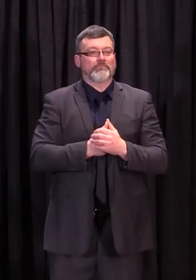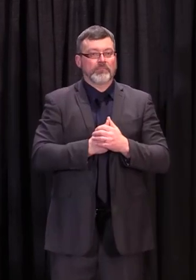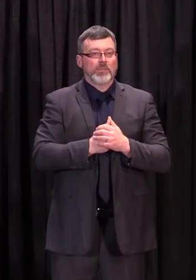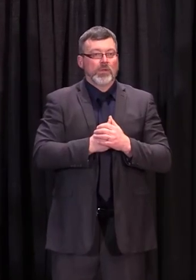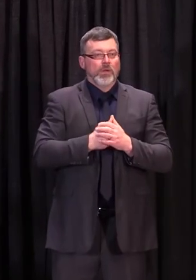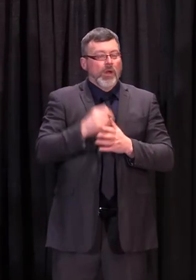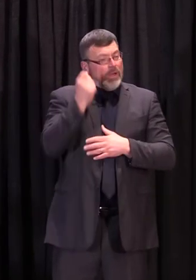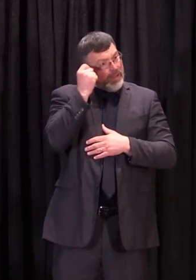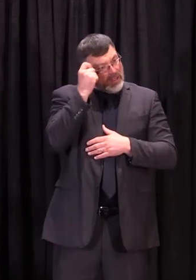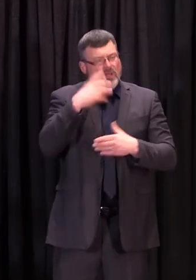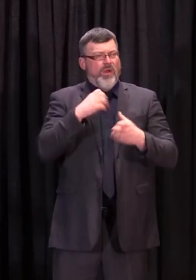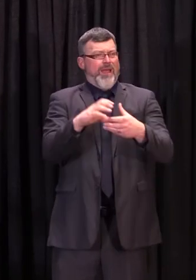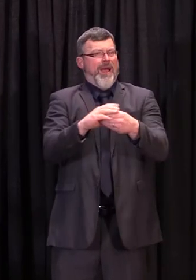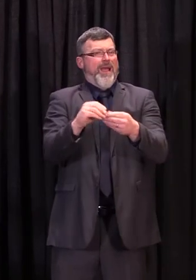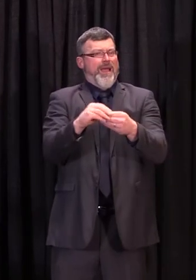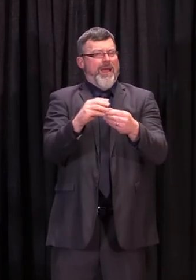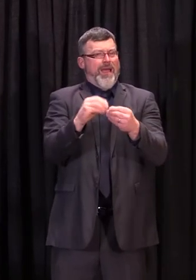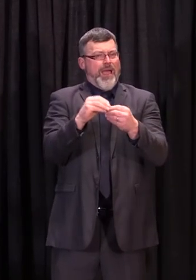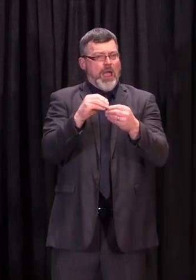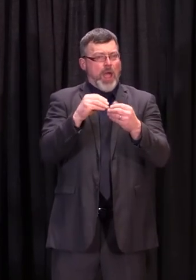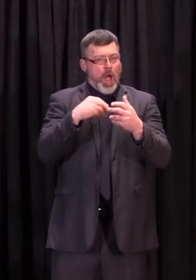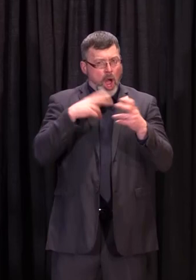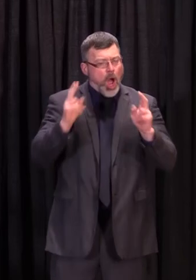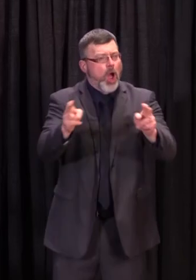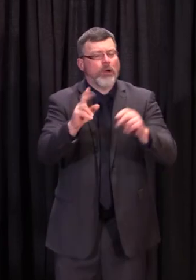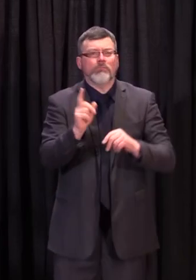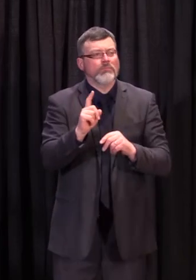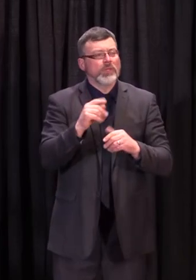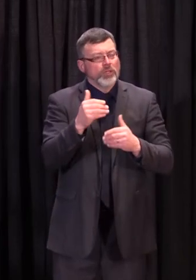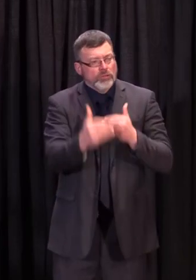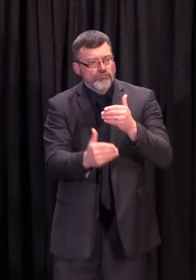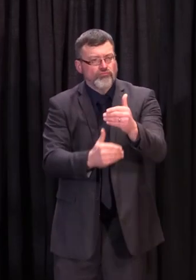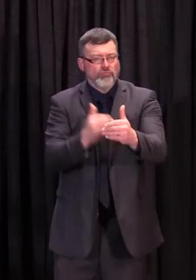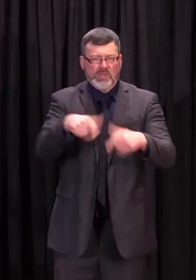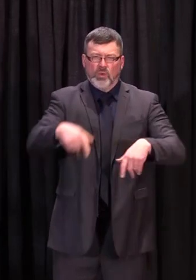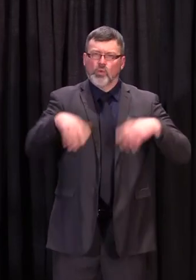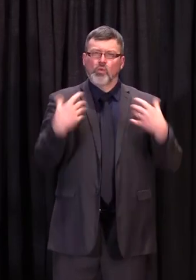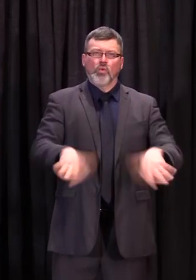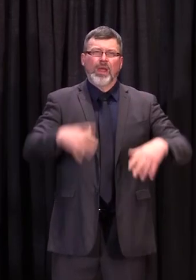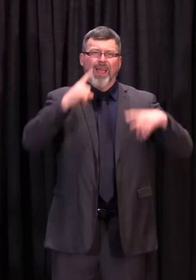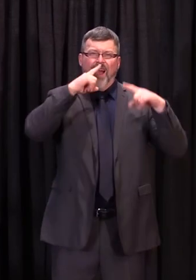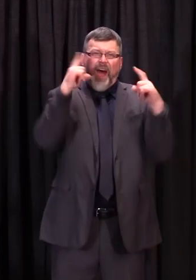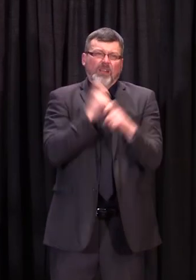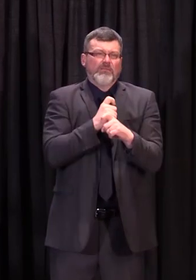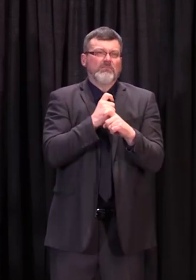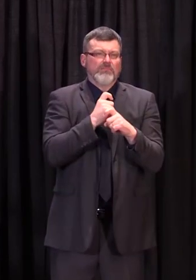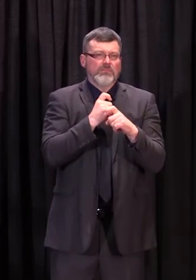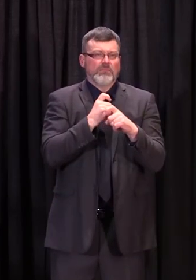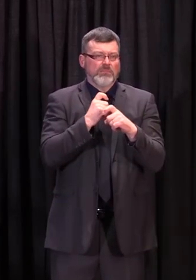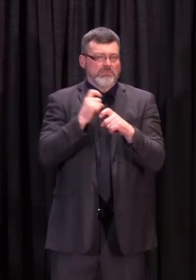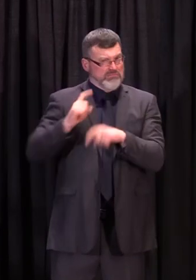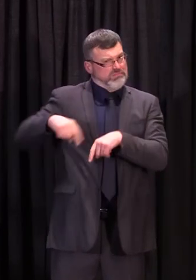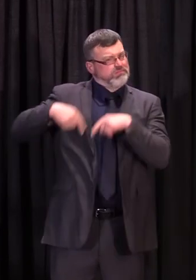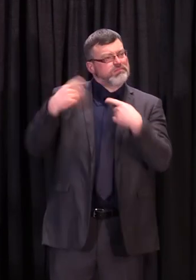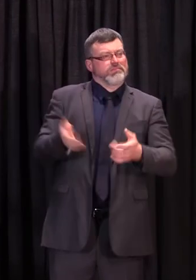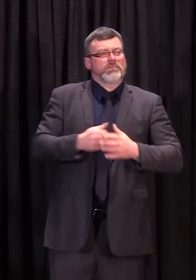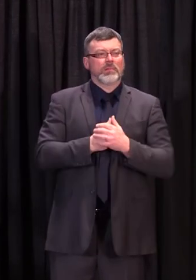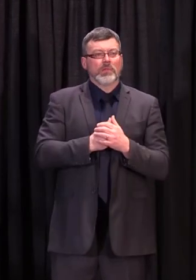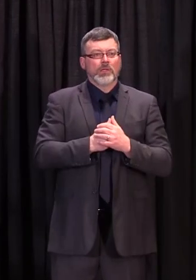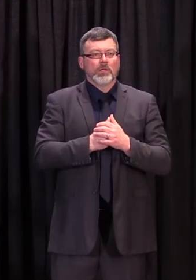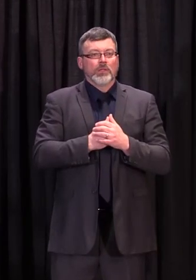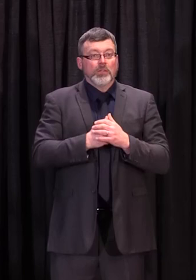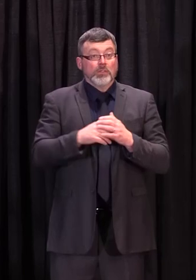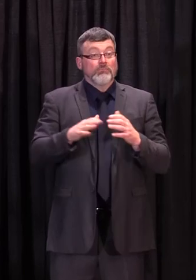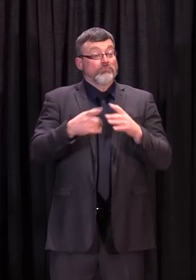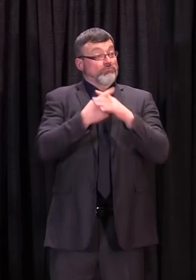means, because it's probably the most complex budget we've ever built. It starts with our usual state